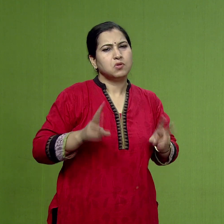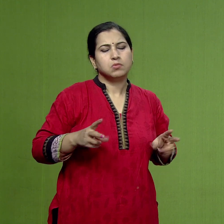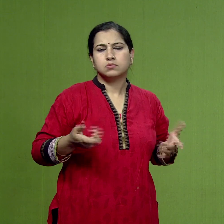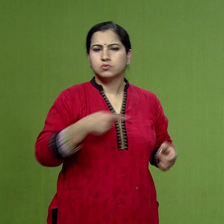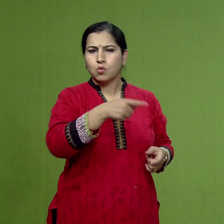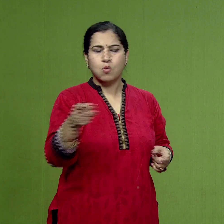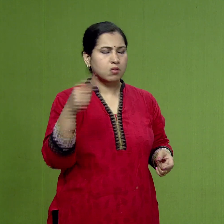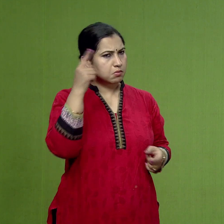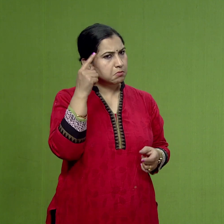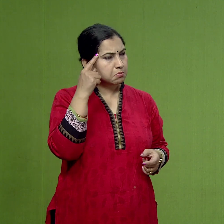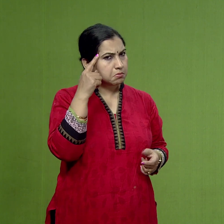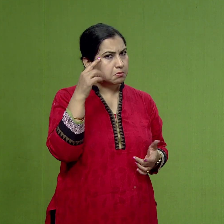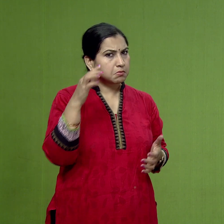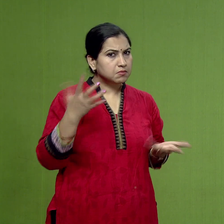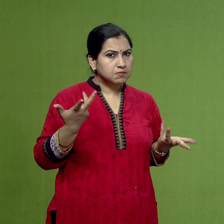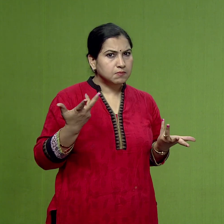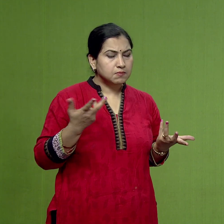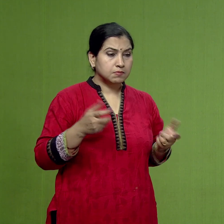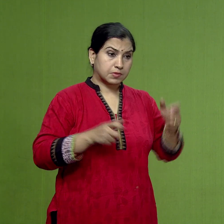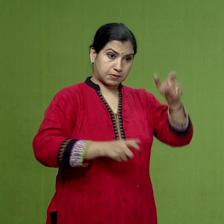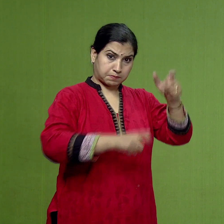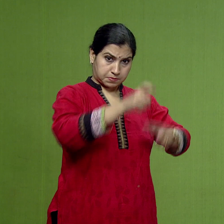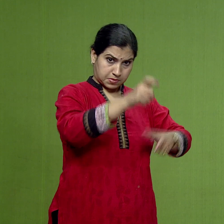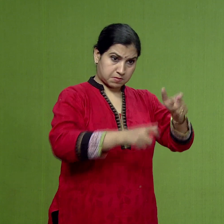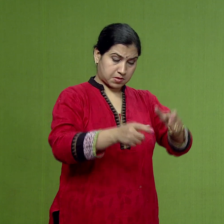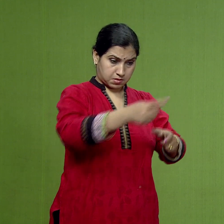that population means a collection of people.